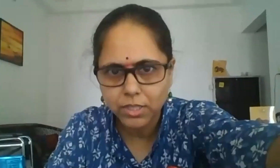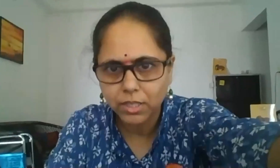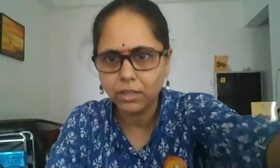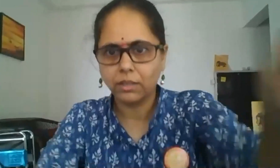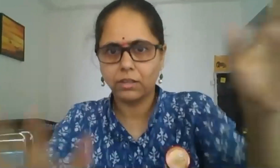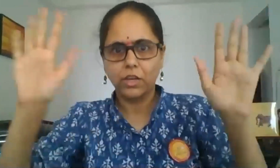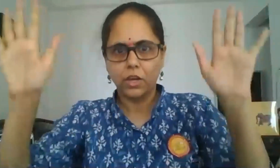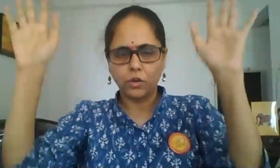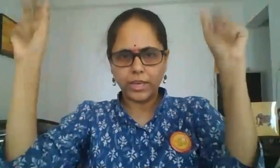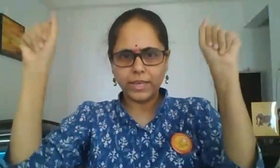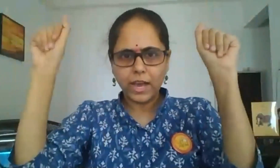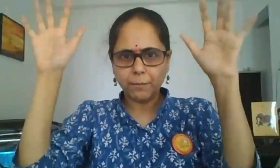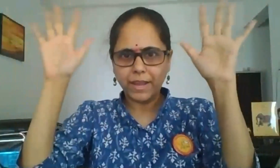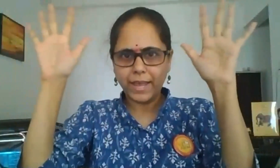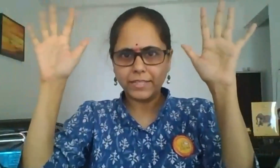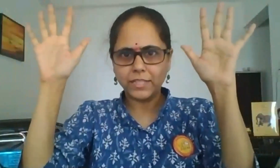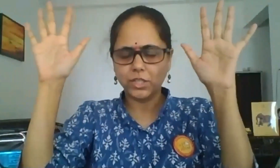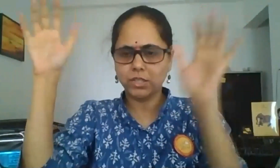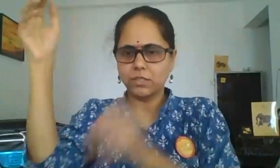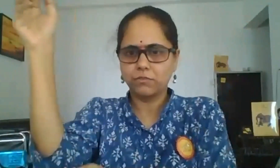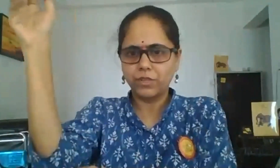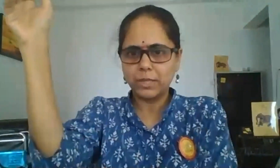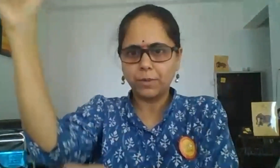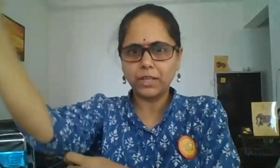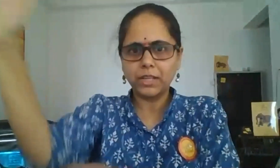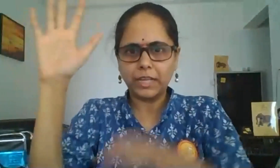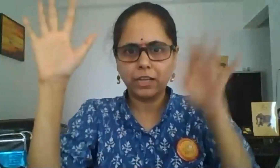seeing. Okay, are my hands visible, clear?